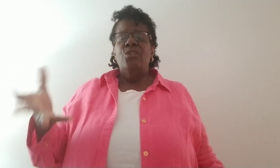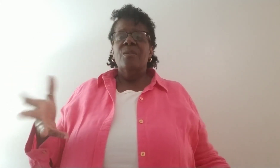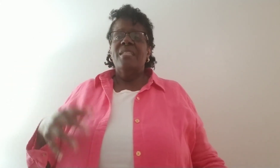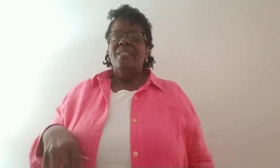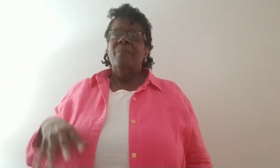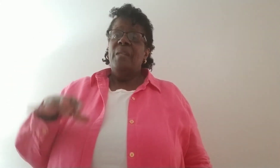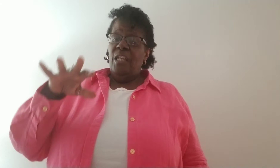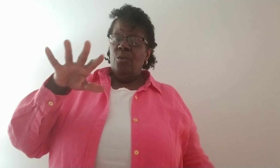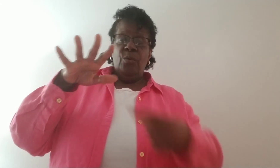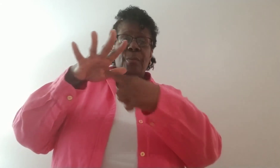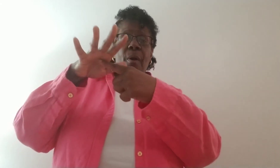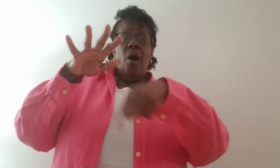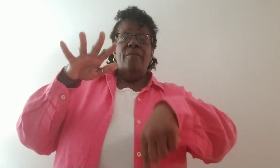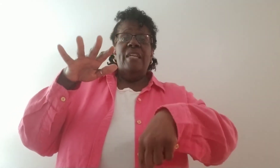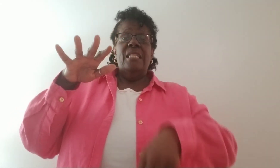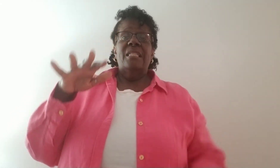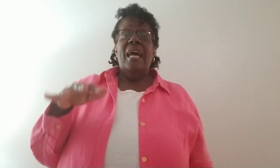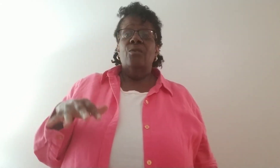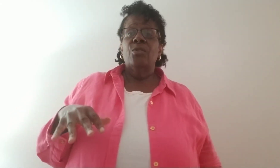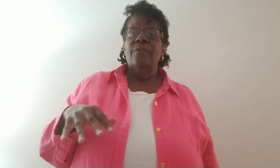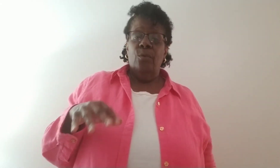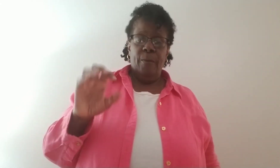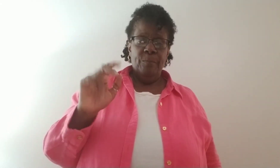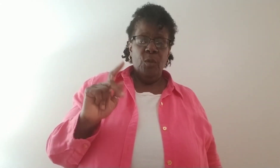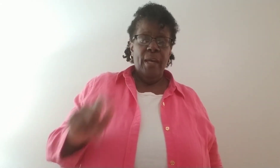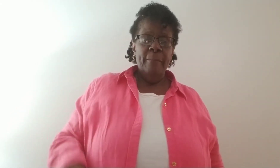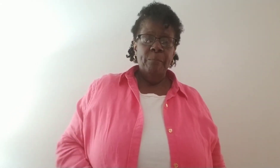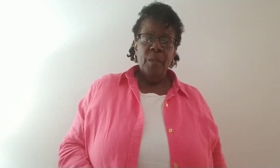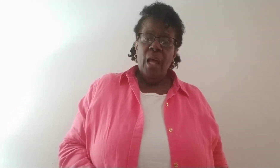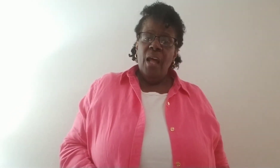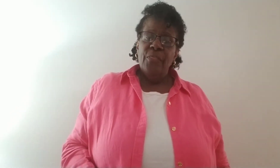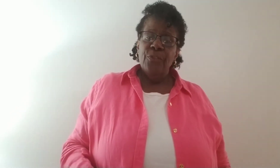see them with the palm facing down to the floor. Okay,